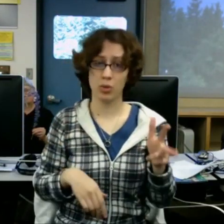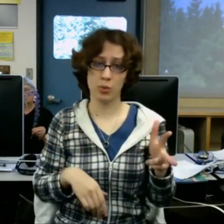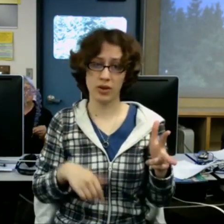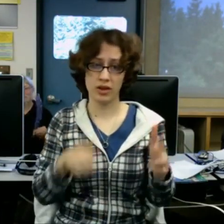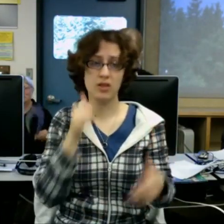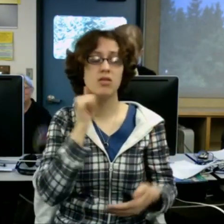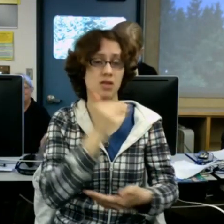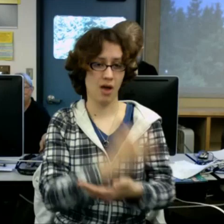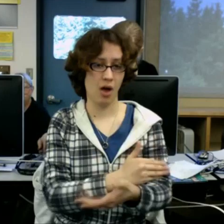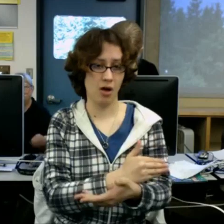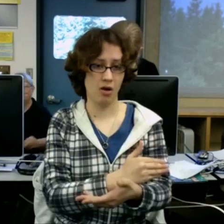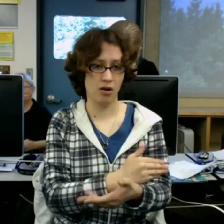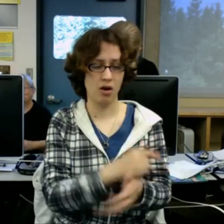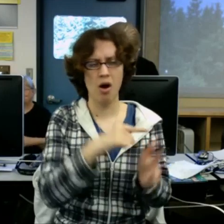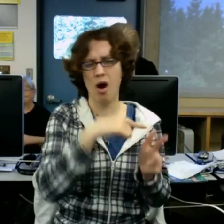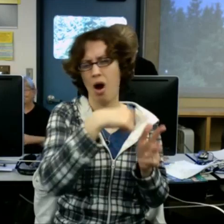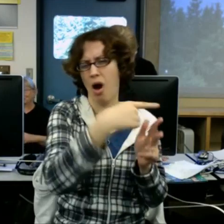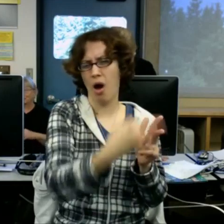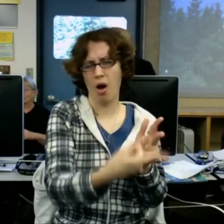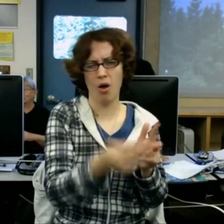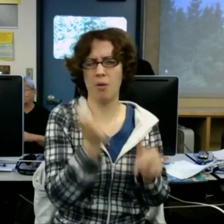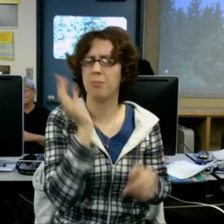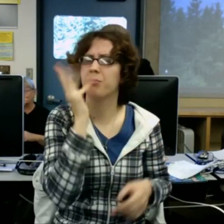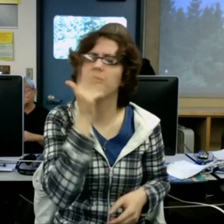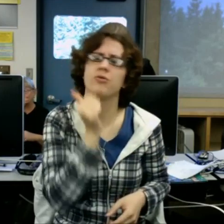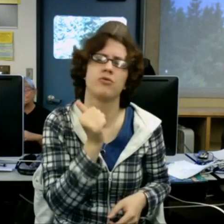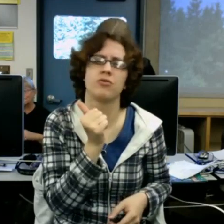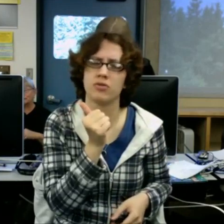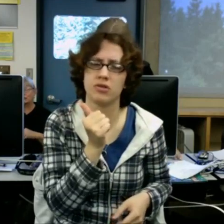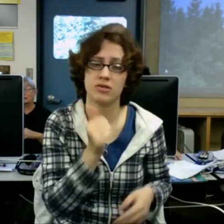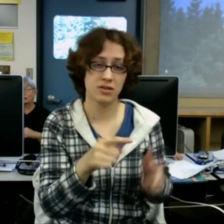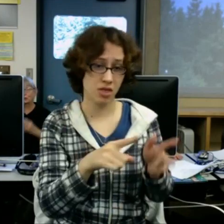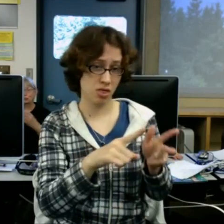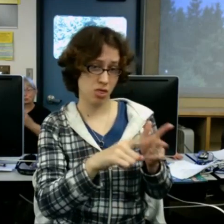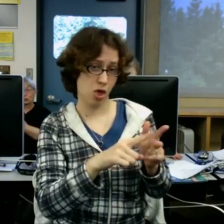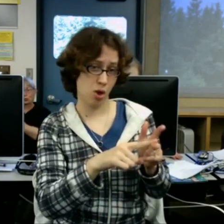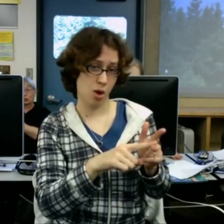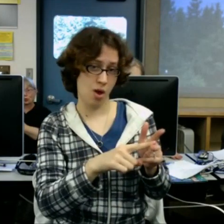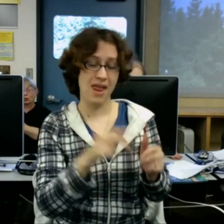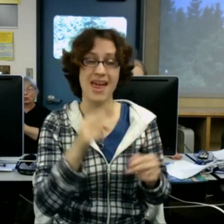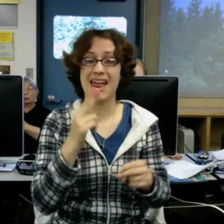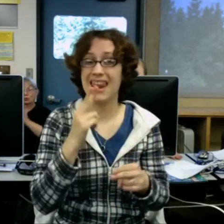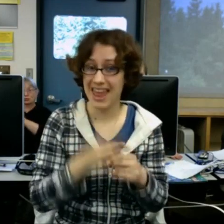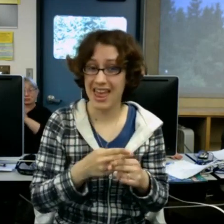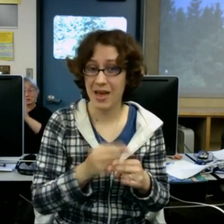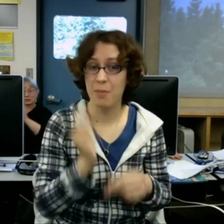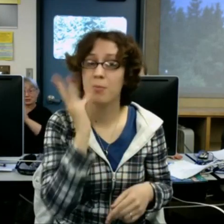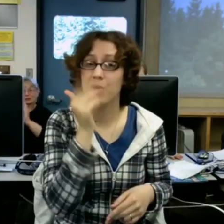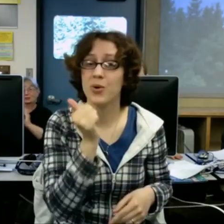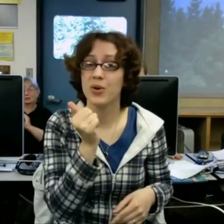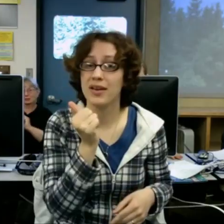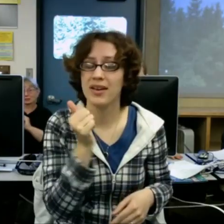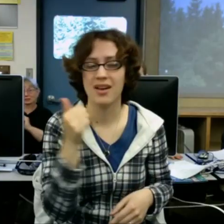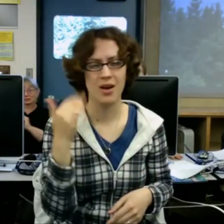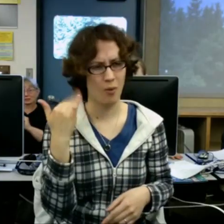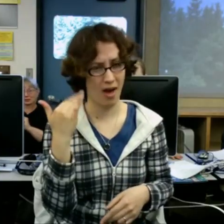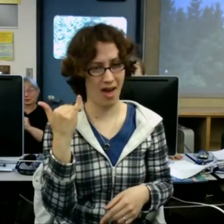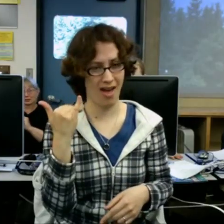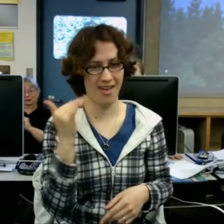He had 3 daughters. All were beautiful. The third was actually named Beauty